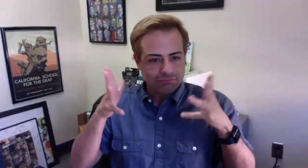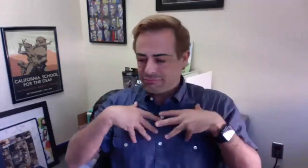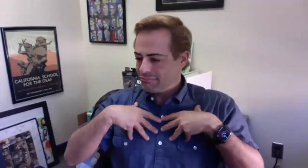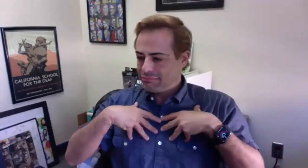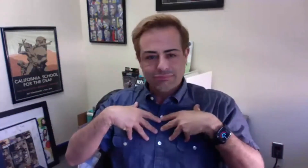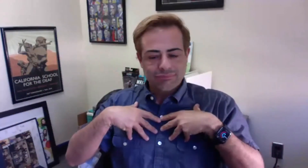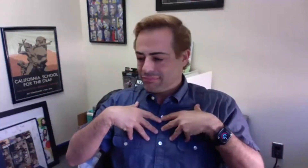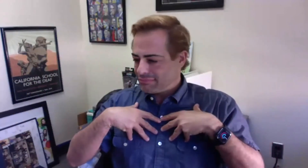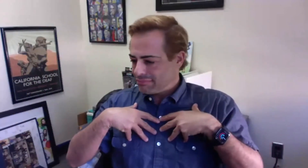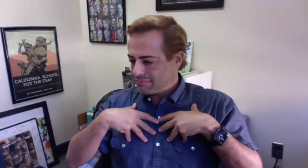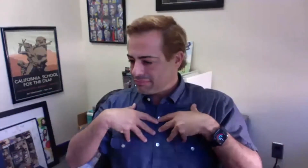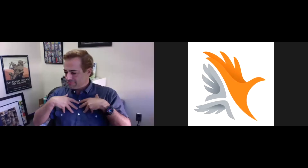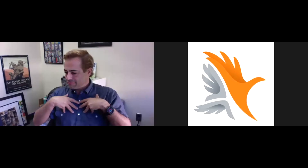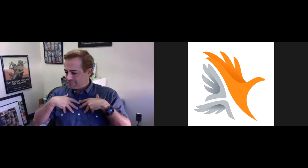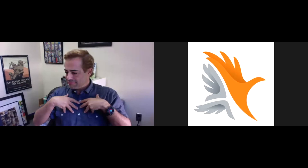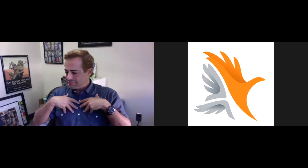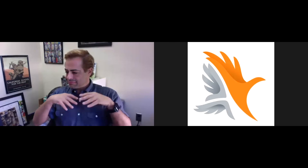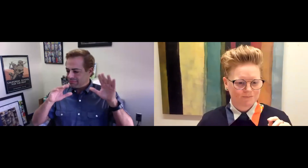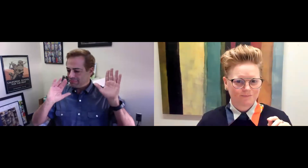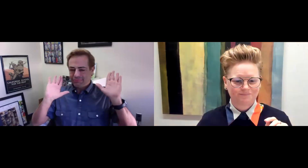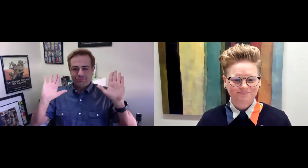Hello, Jack?